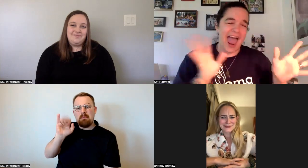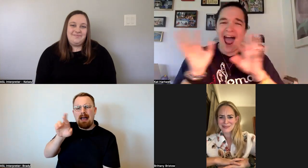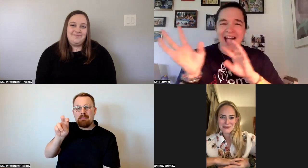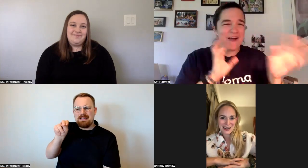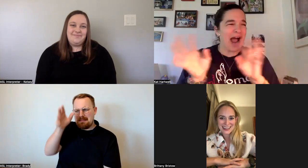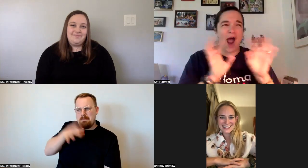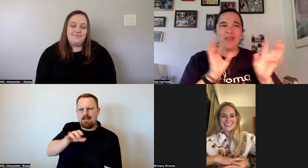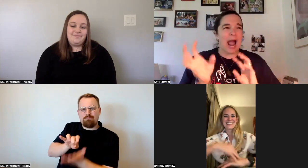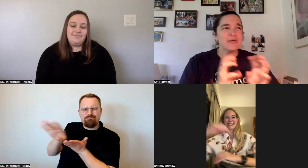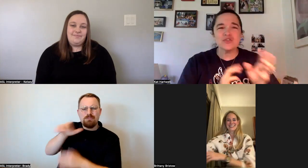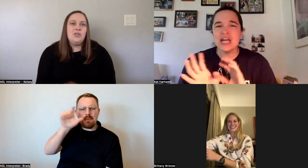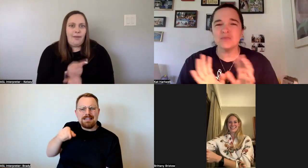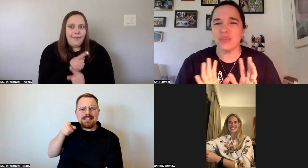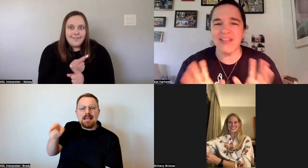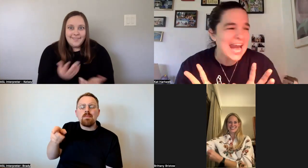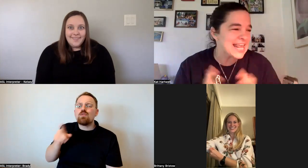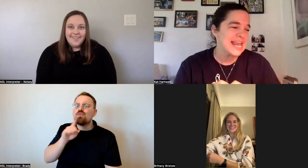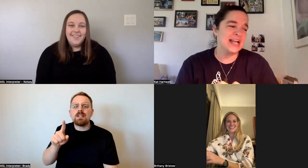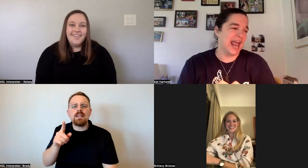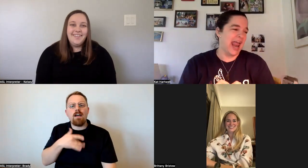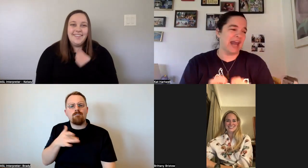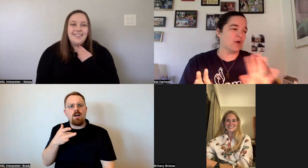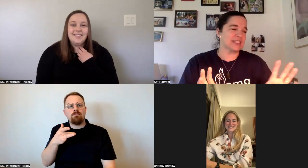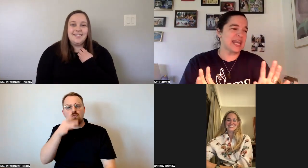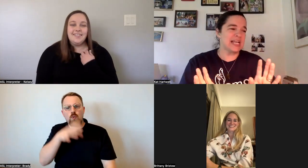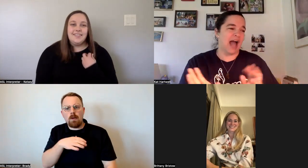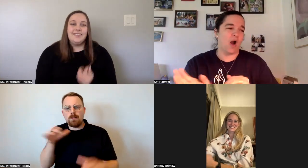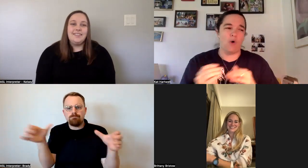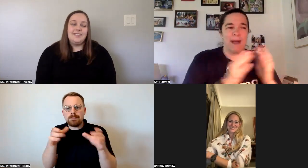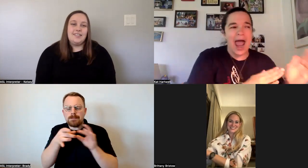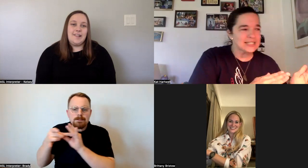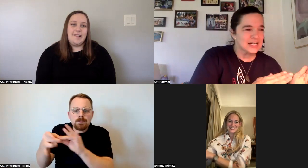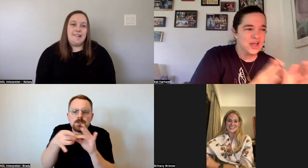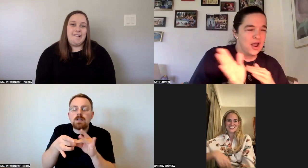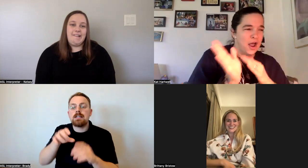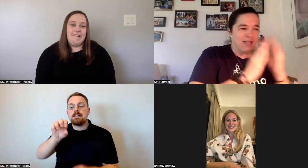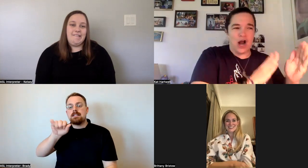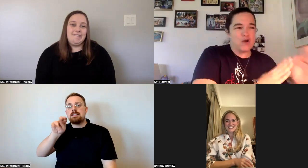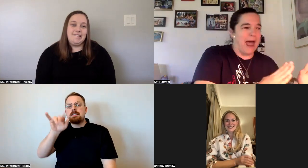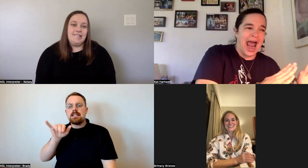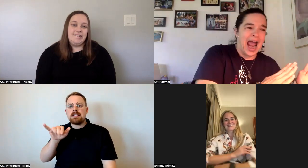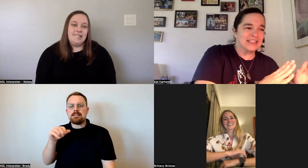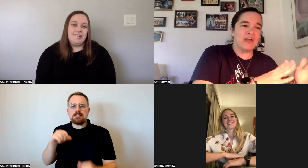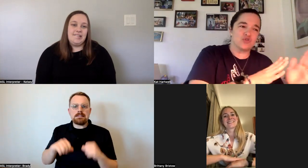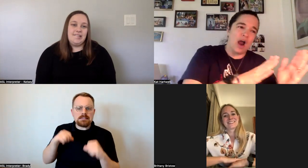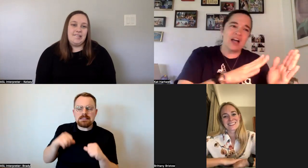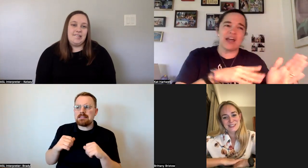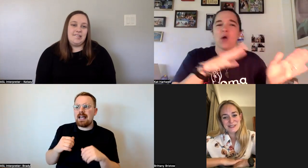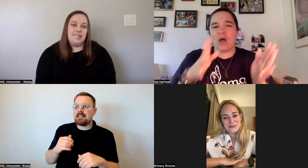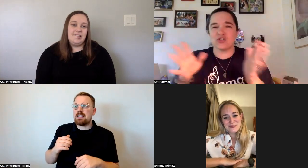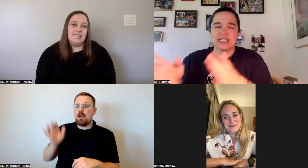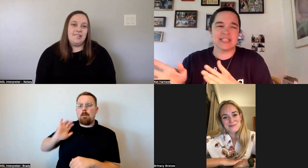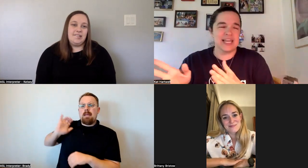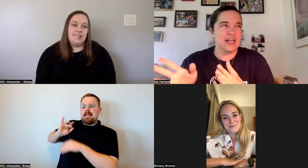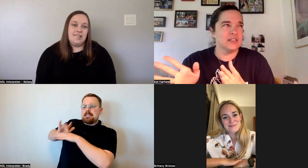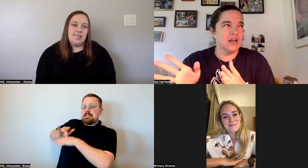just like, I love how the chemistry with the ladies and how Disney's like going back and like her past and the drunkard and